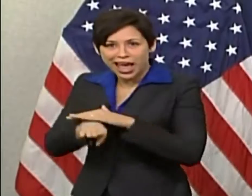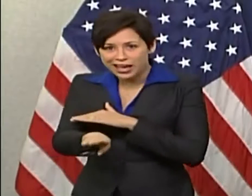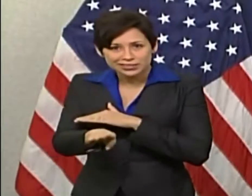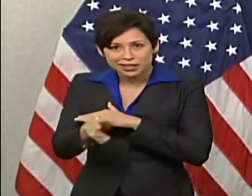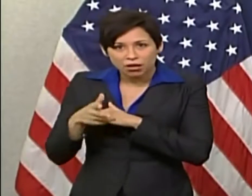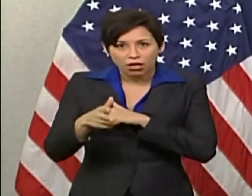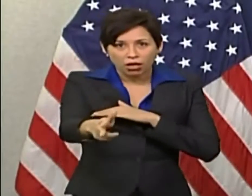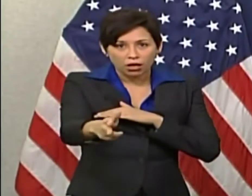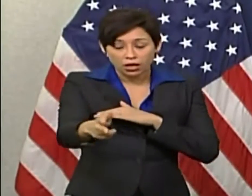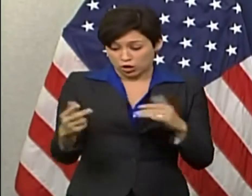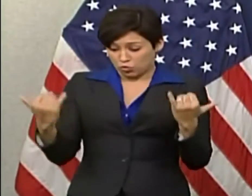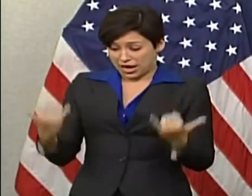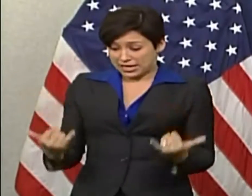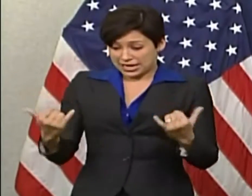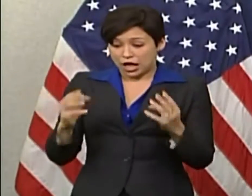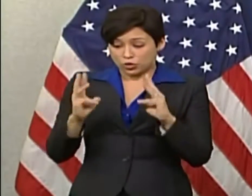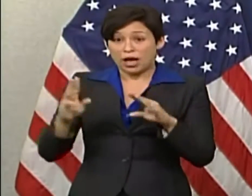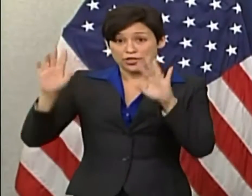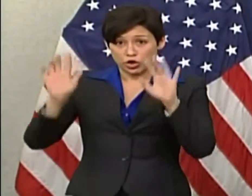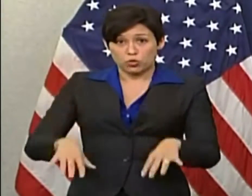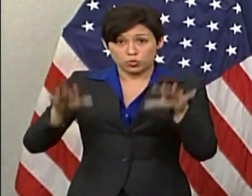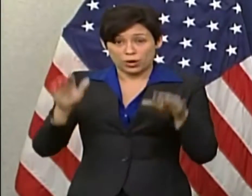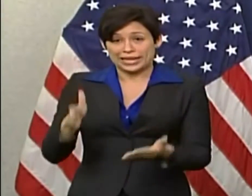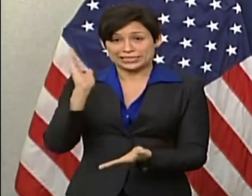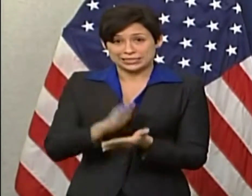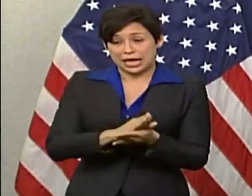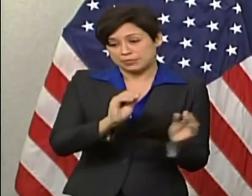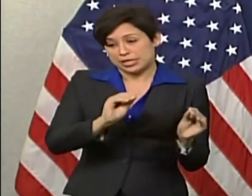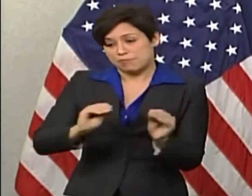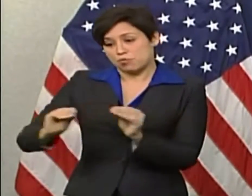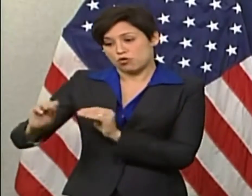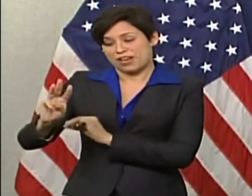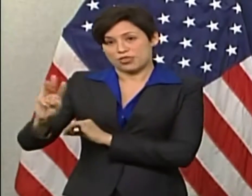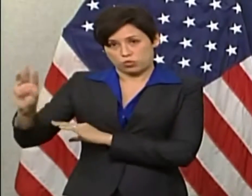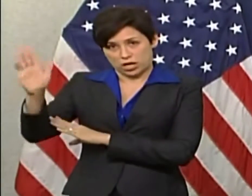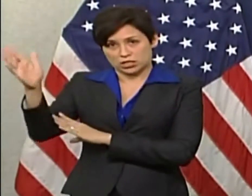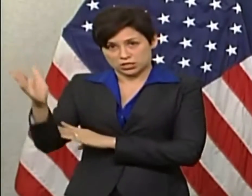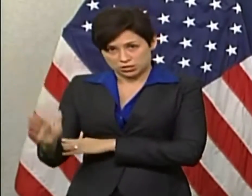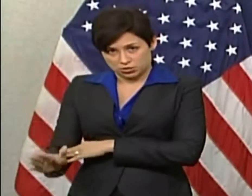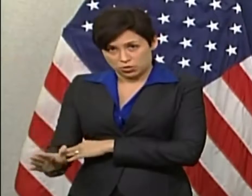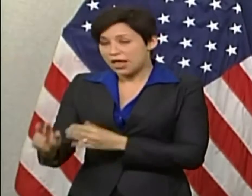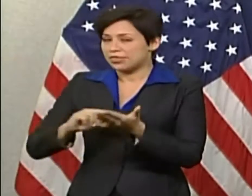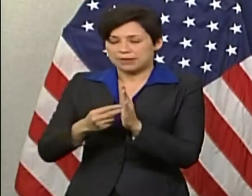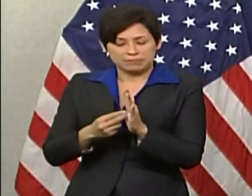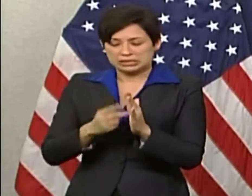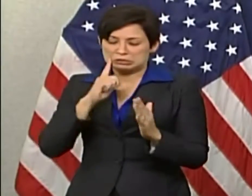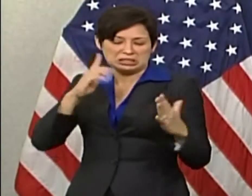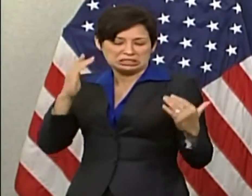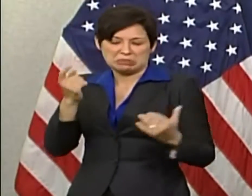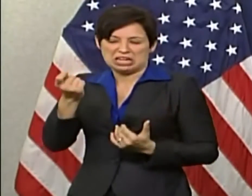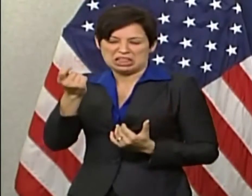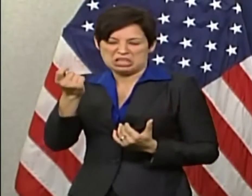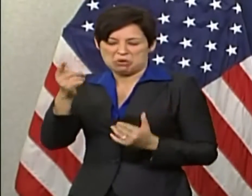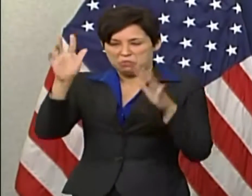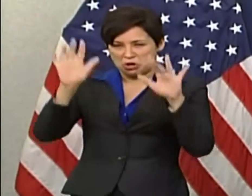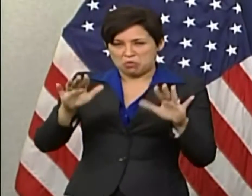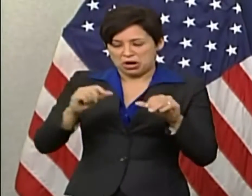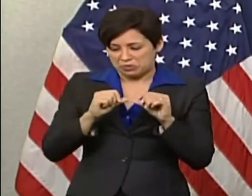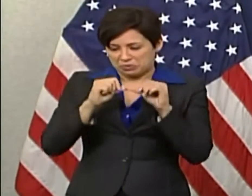to the current weather, the rain, I'm happy to say, has passed and moved to our west, so we don't anticipate anything more than a few showers from now